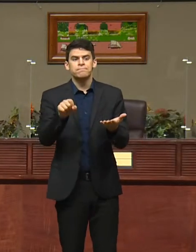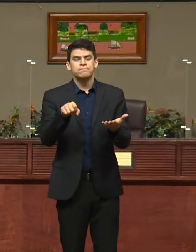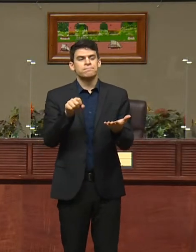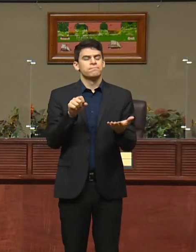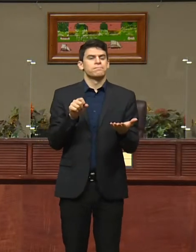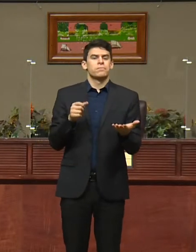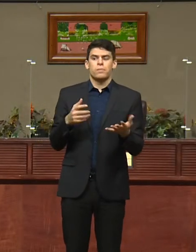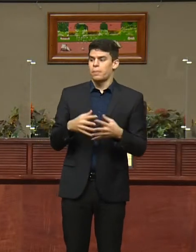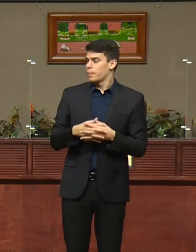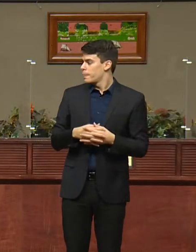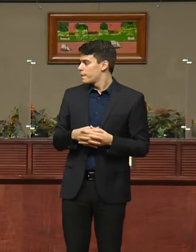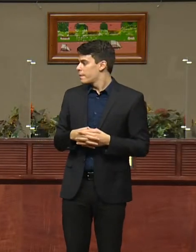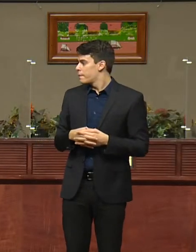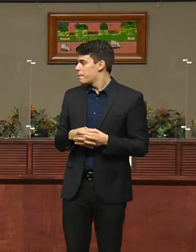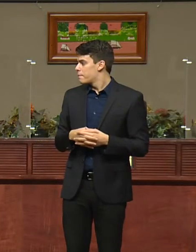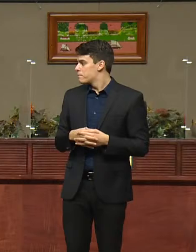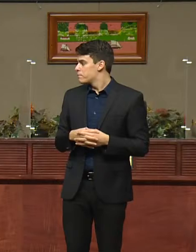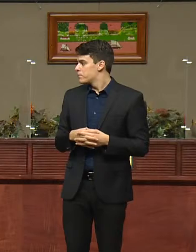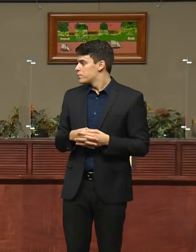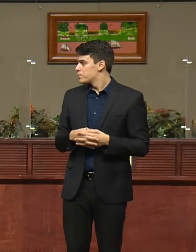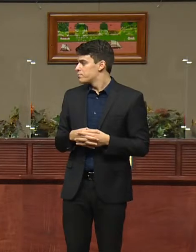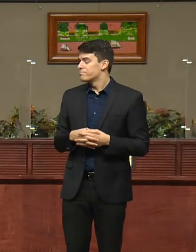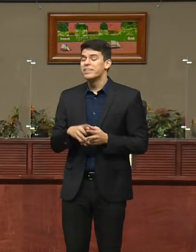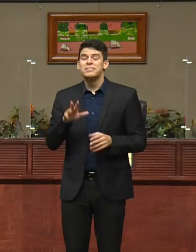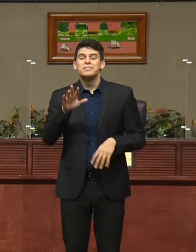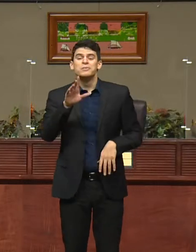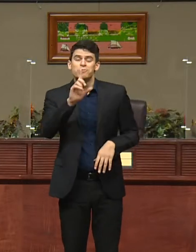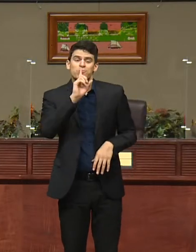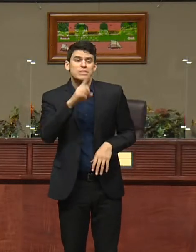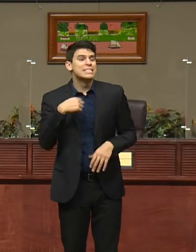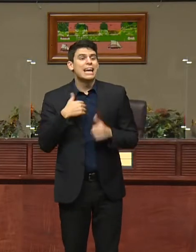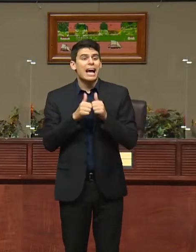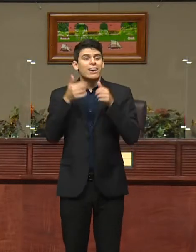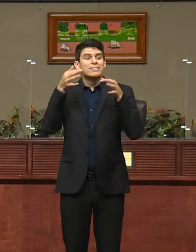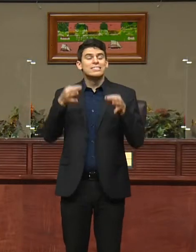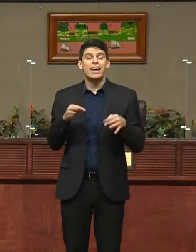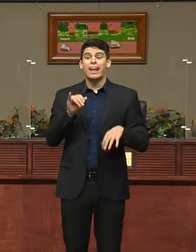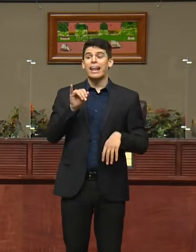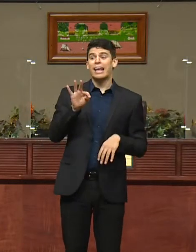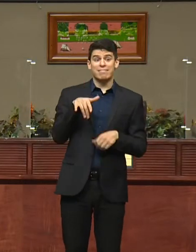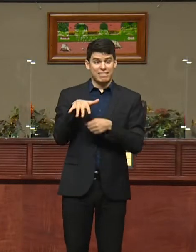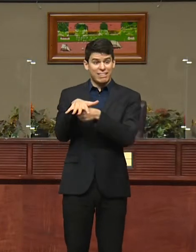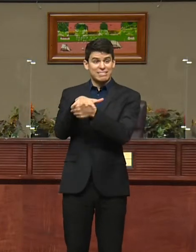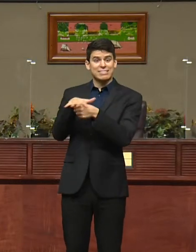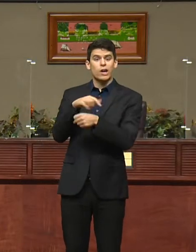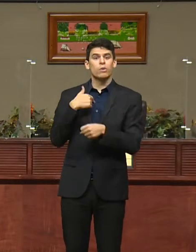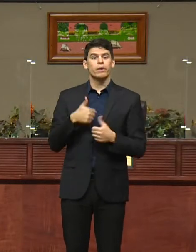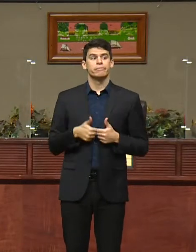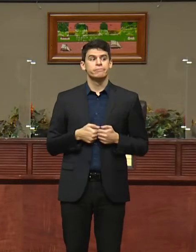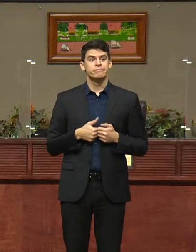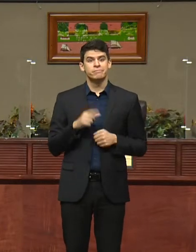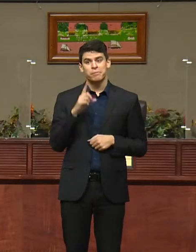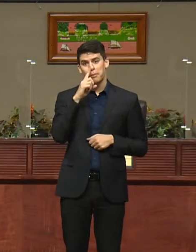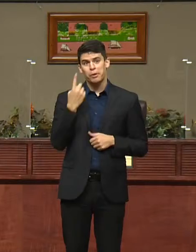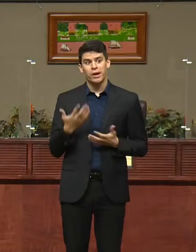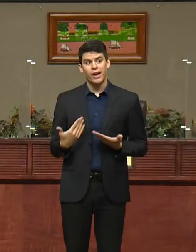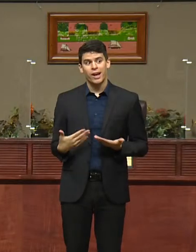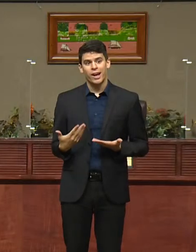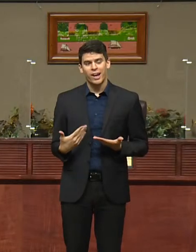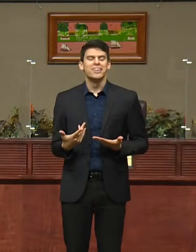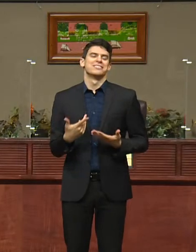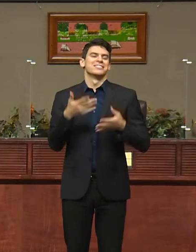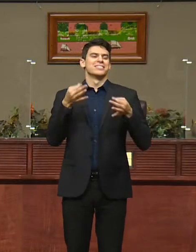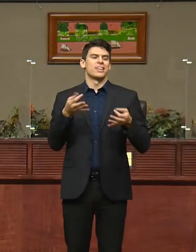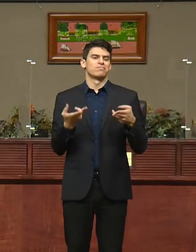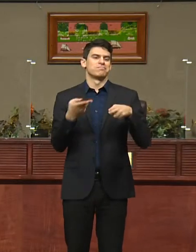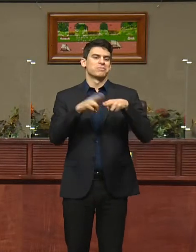day we are like this in the site, we decide that it's time to increase it. So what had happened, some people understand, we